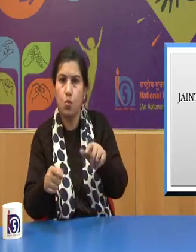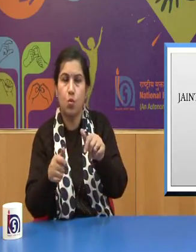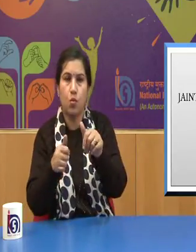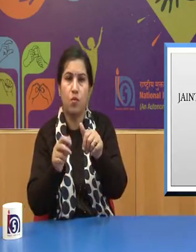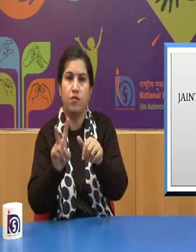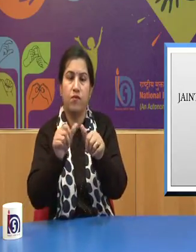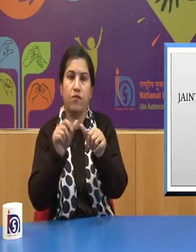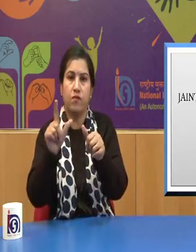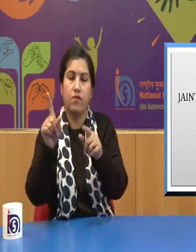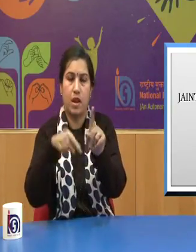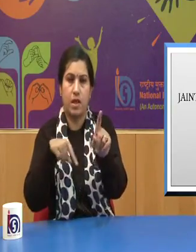Sylhet,